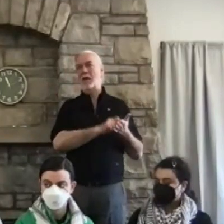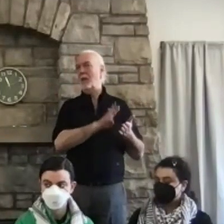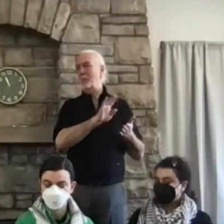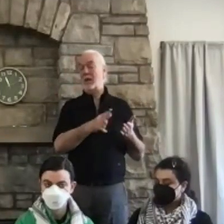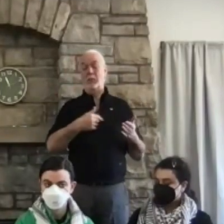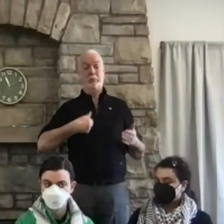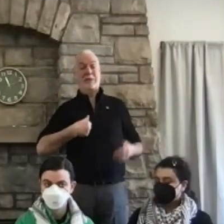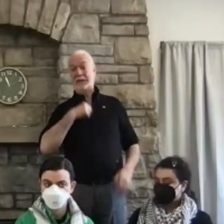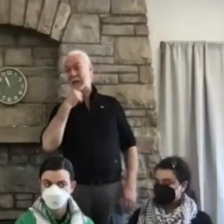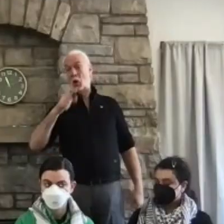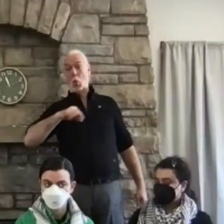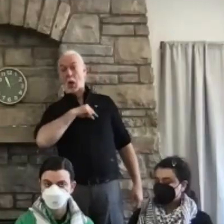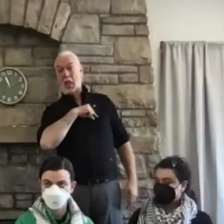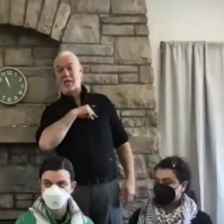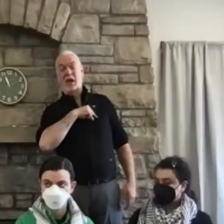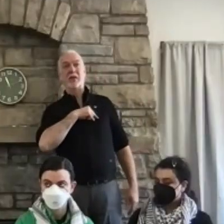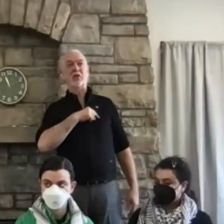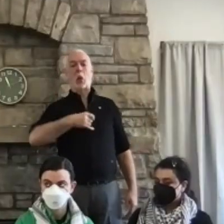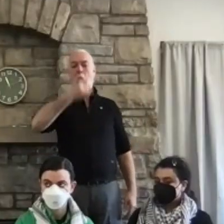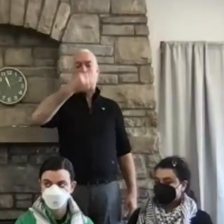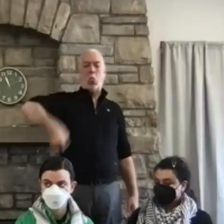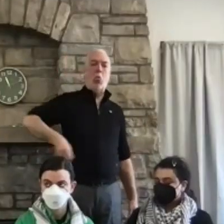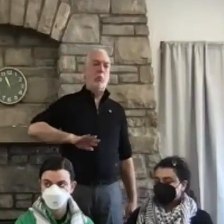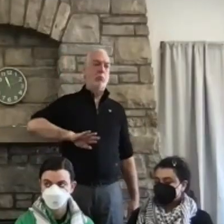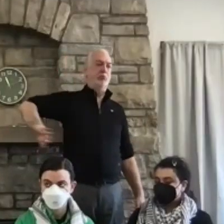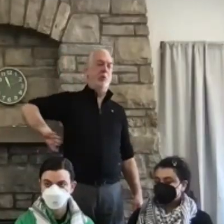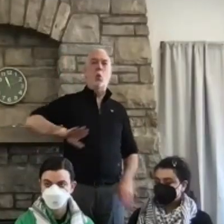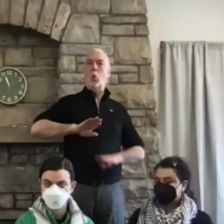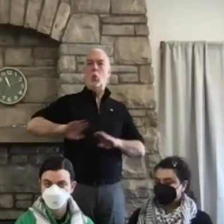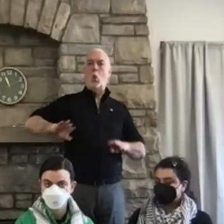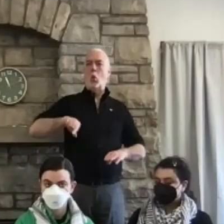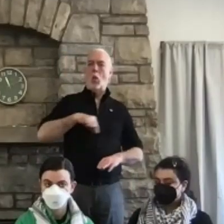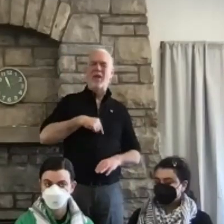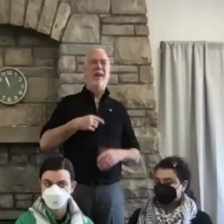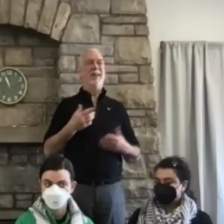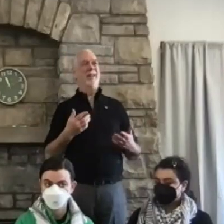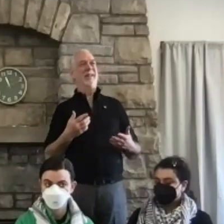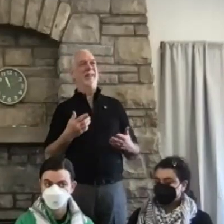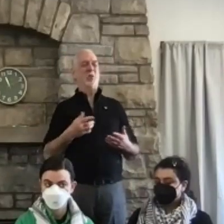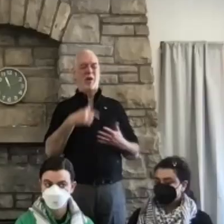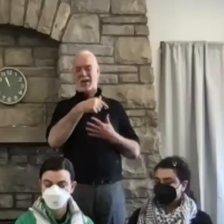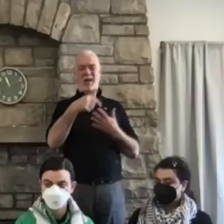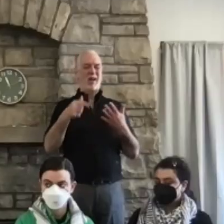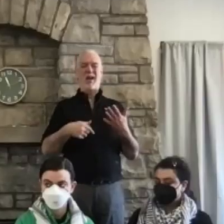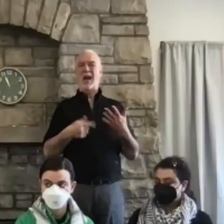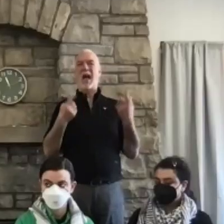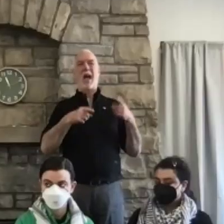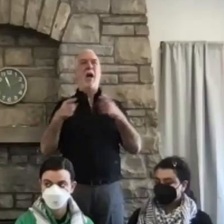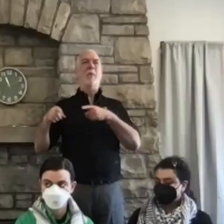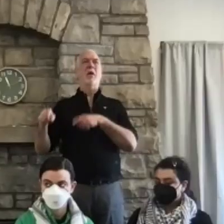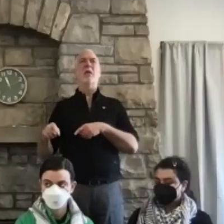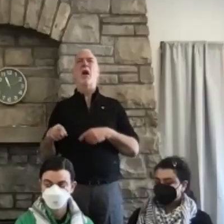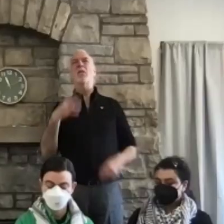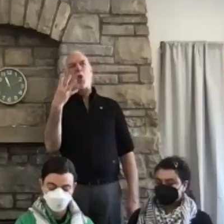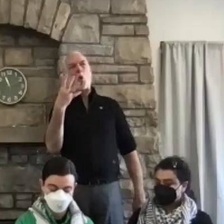they shrink who qualifies. So, you know, all of these things combined, it took 4 years. What would you